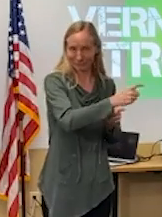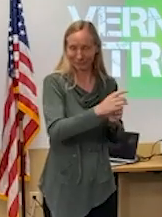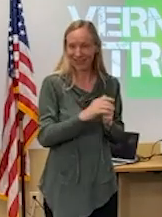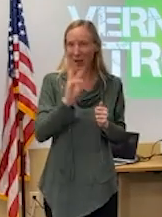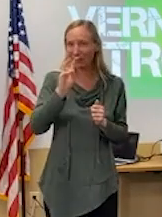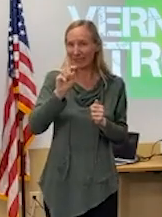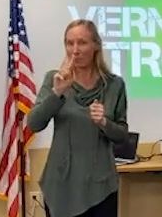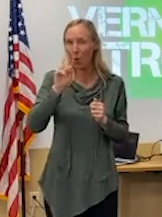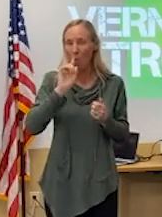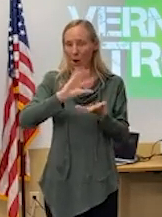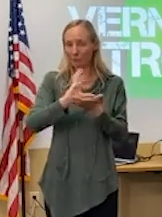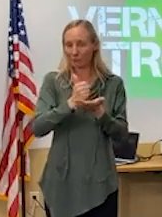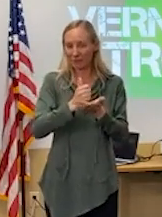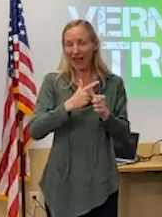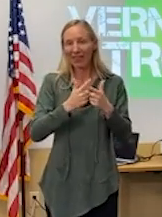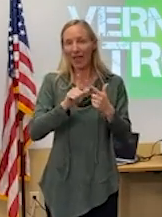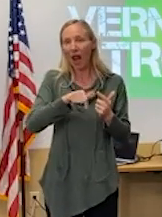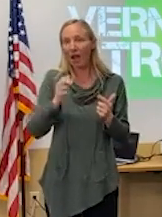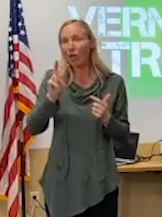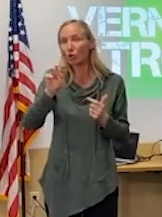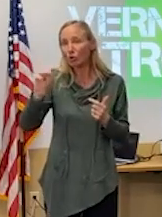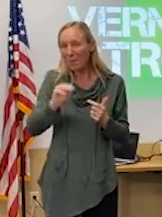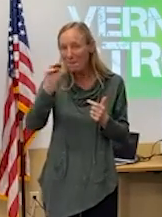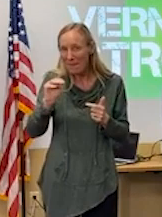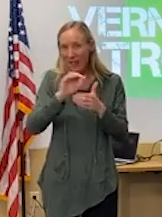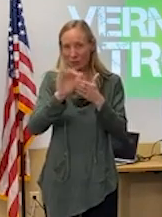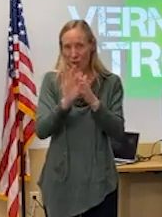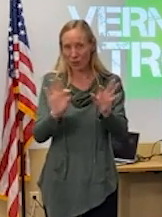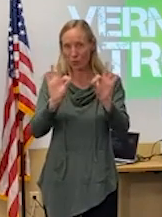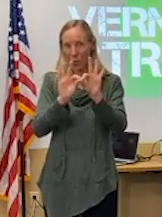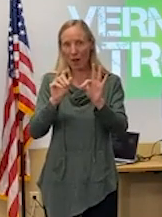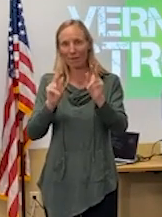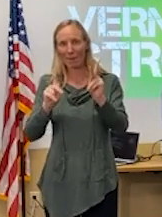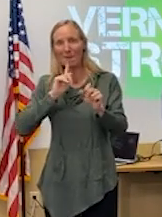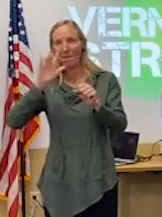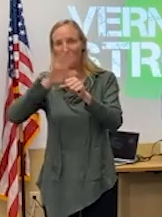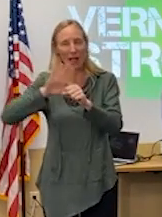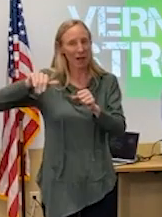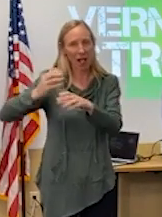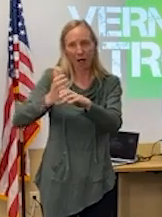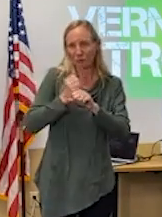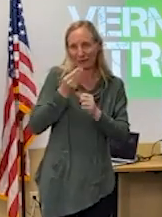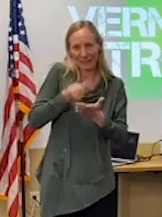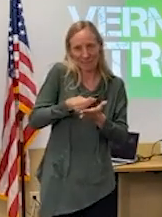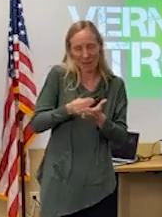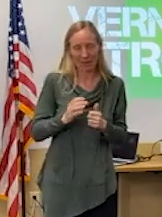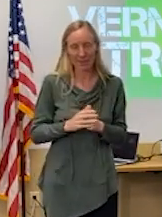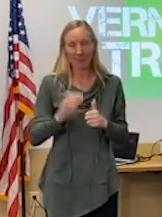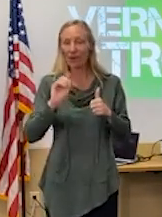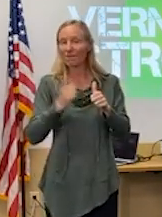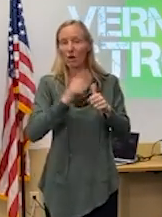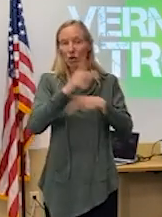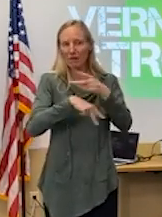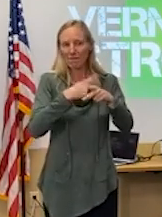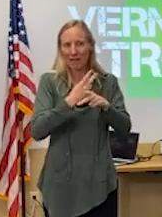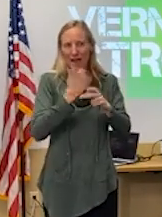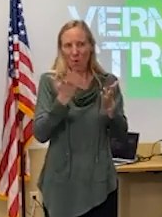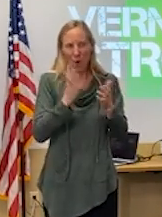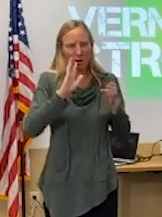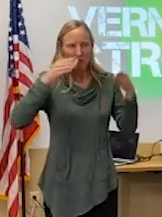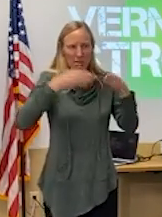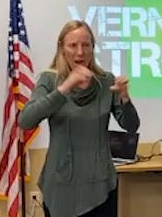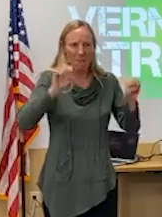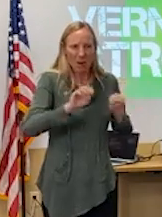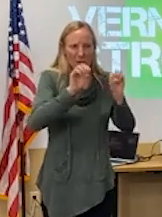of pledges and commitments that are out there. The first phase of the flood response was focused on emergency response